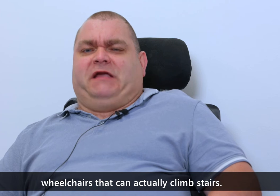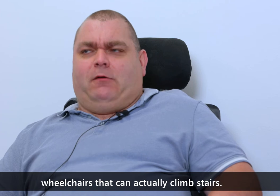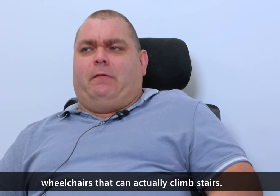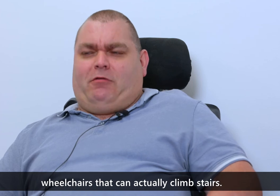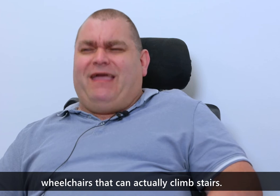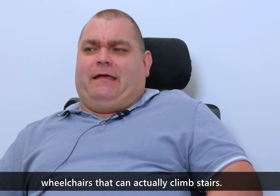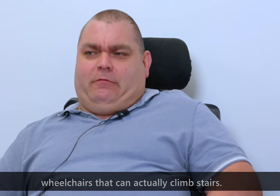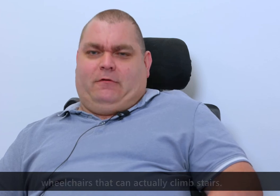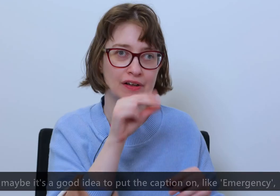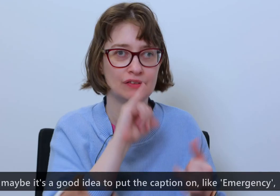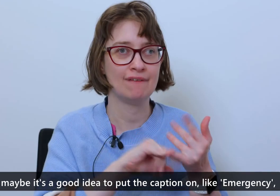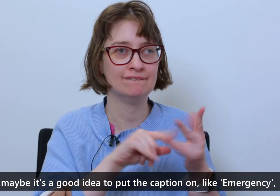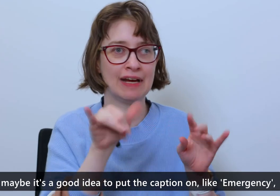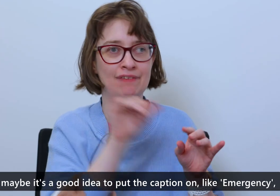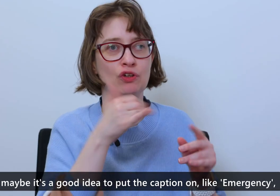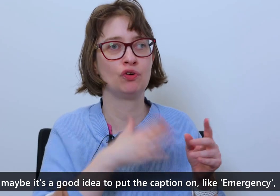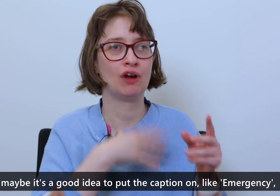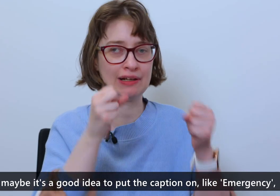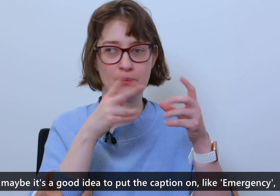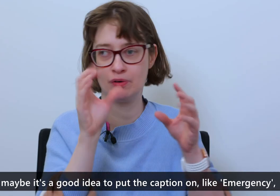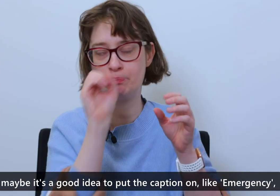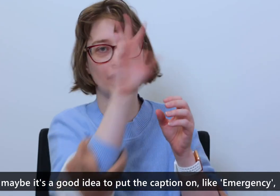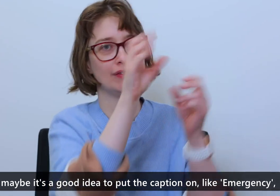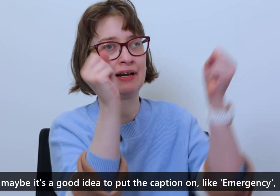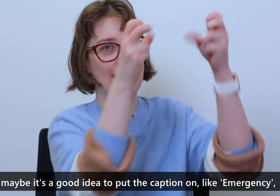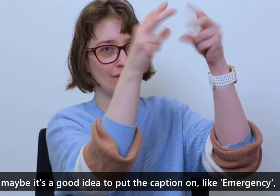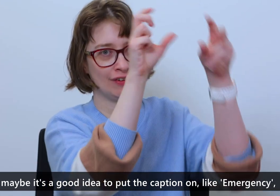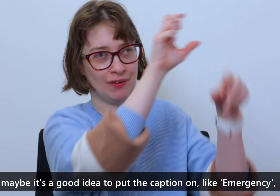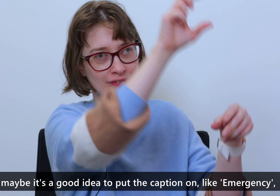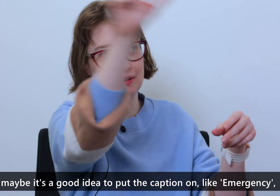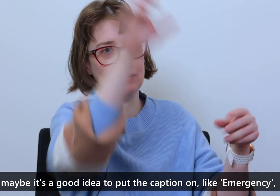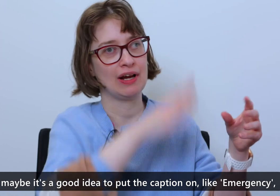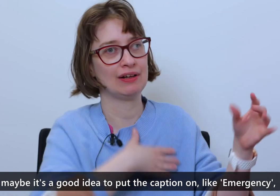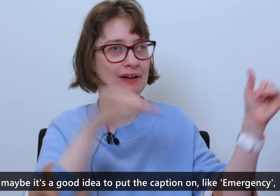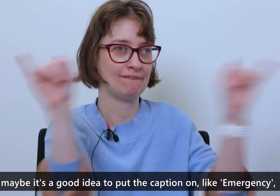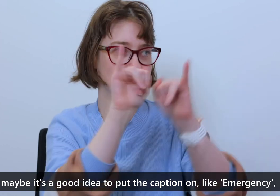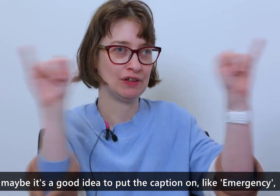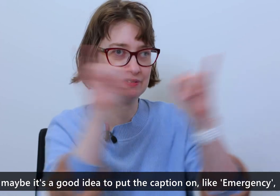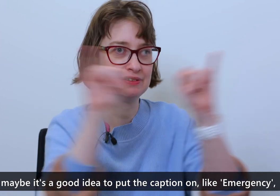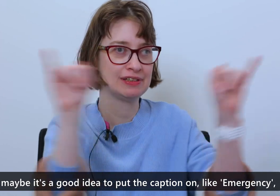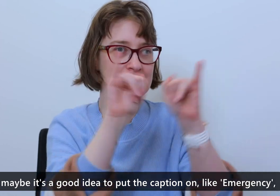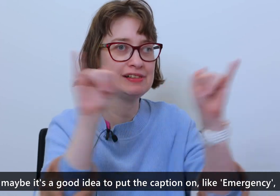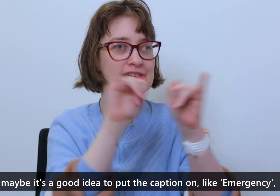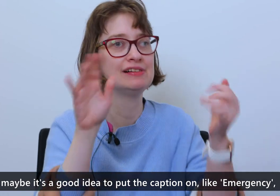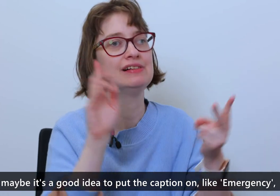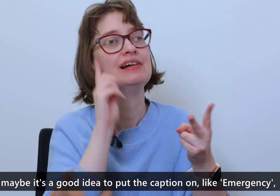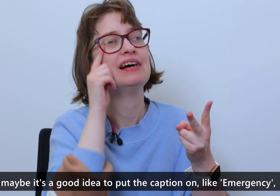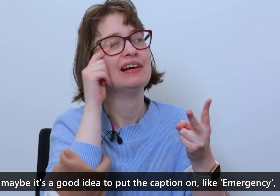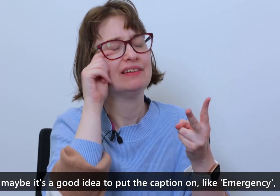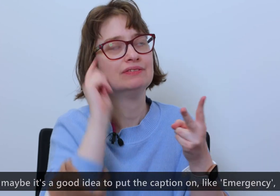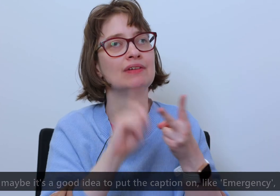can actually climb stairs. Then maybe the good idea to put a caption on, like an emergency